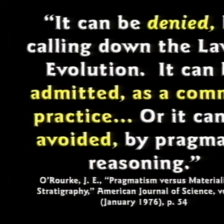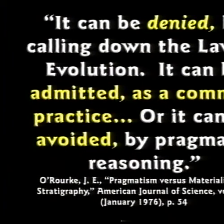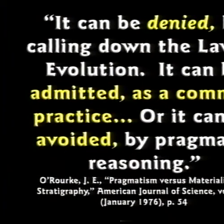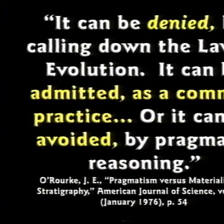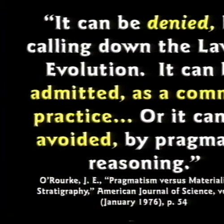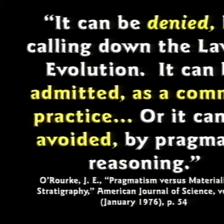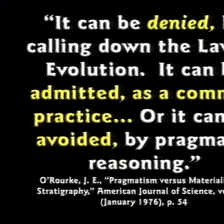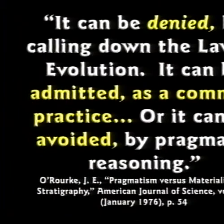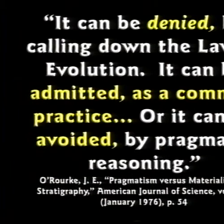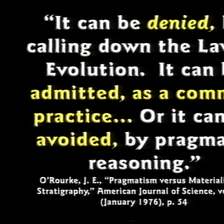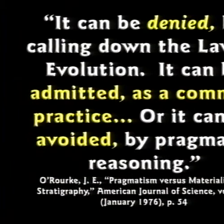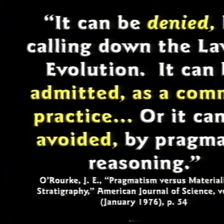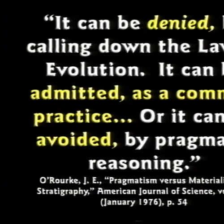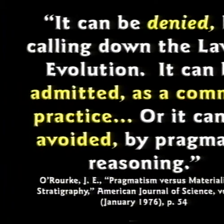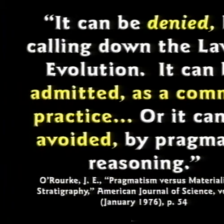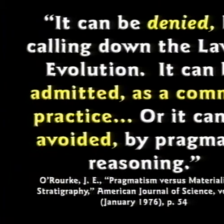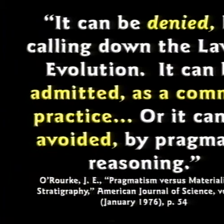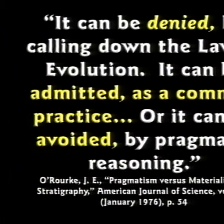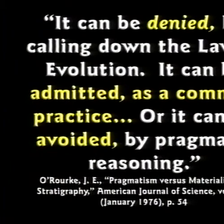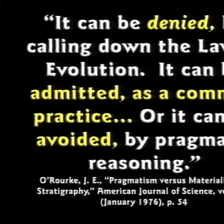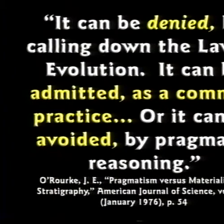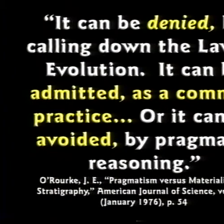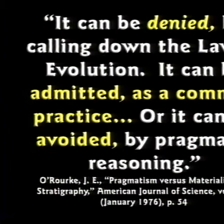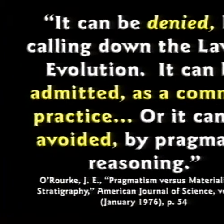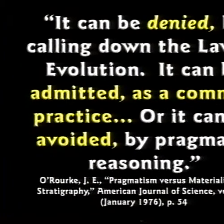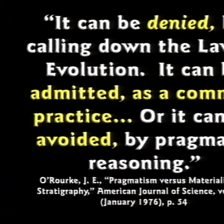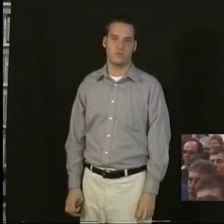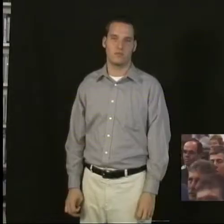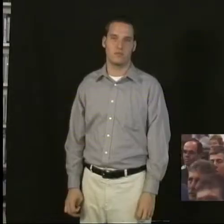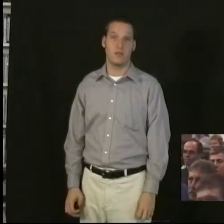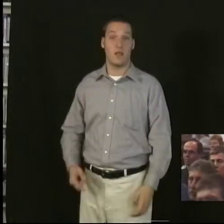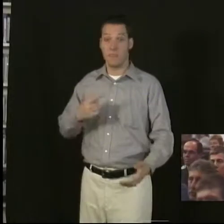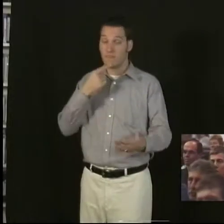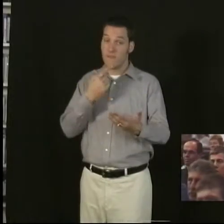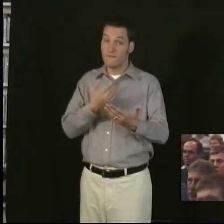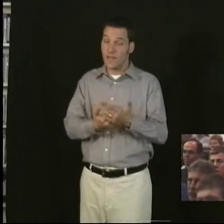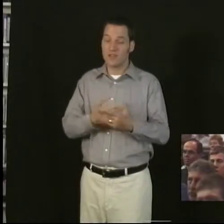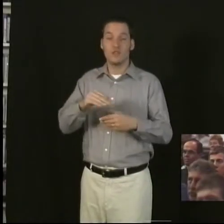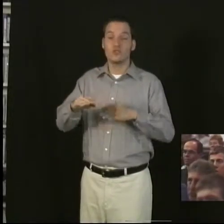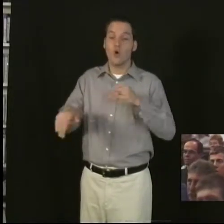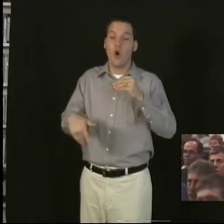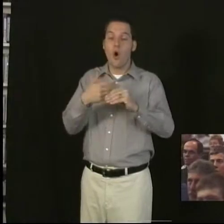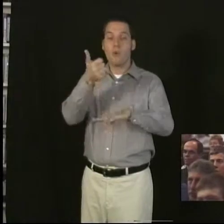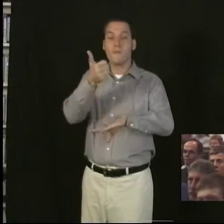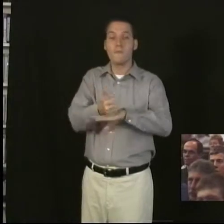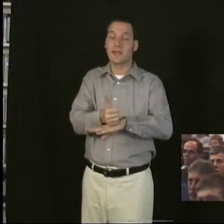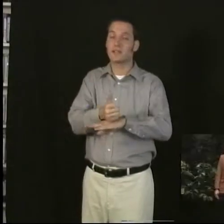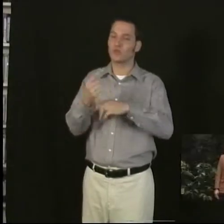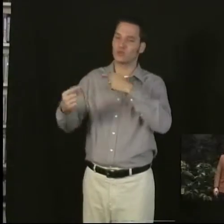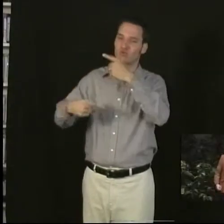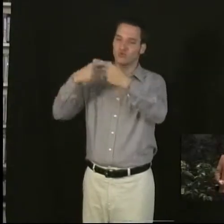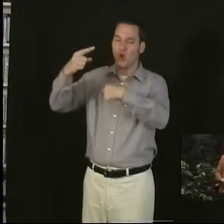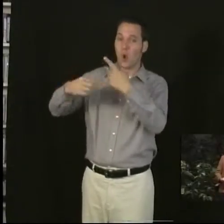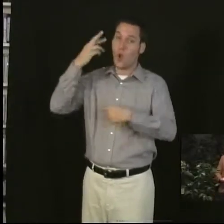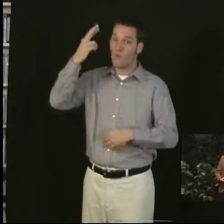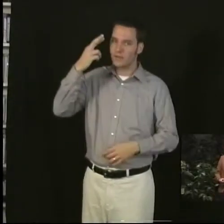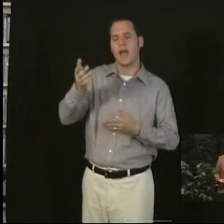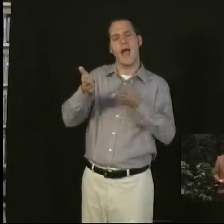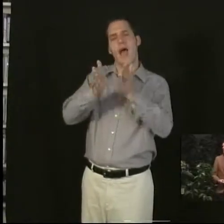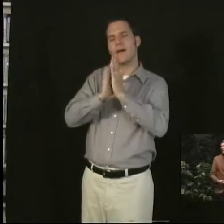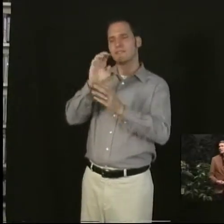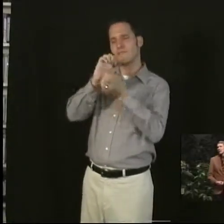can be admitted as a common practice or avoided by pragmatic reasoning. But the fact is, it's all based on circular reasoning. I like to ask the evolutionists, I'll say,